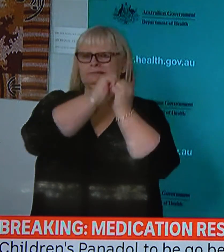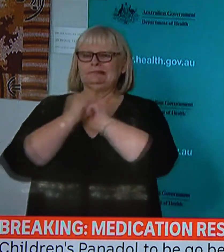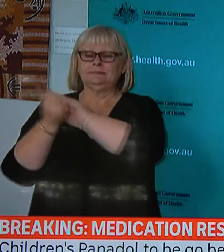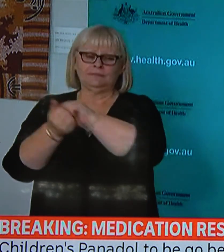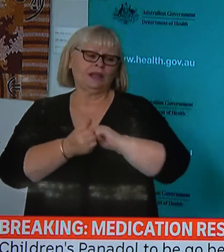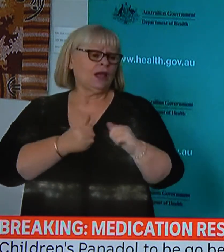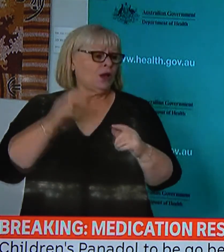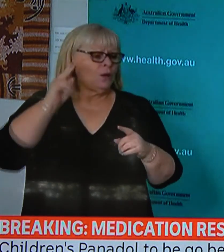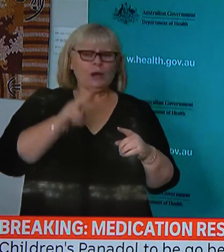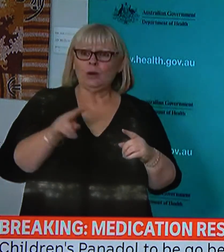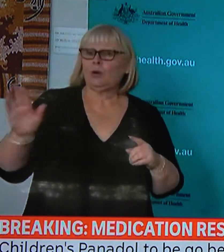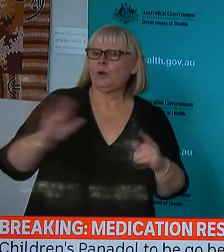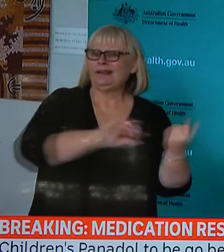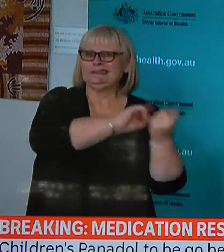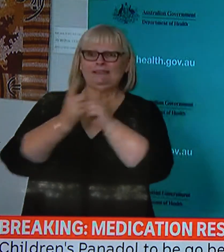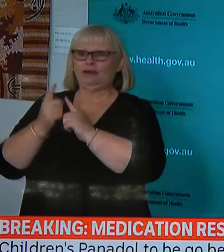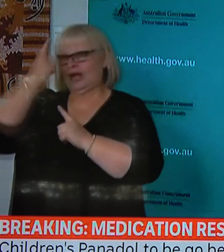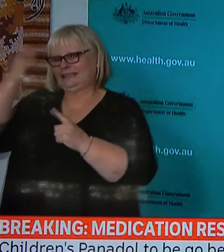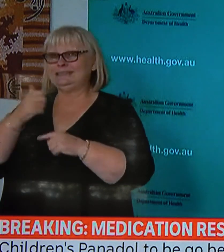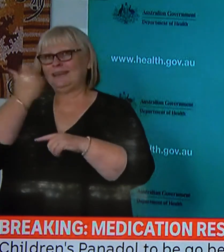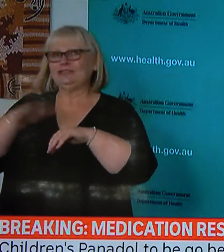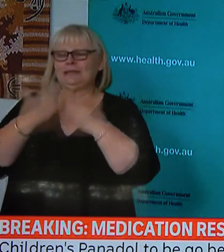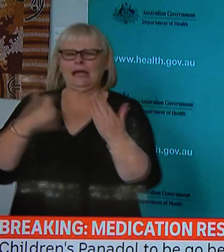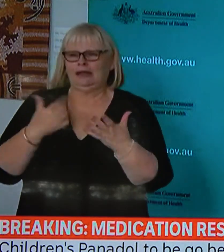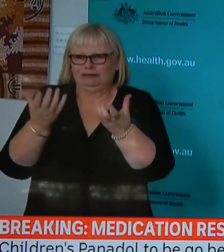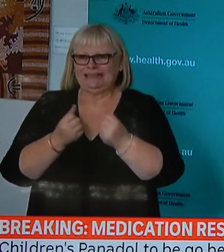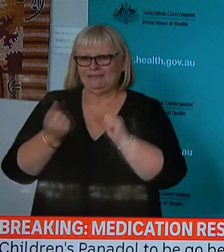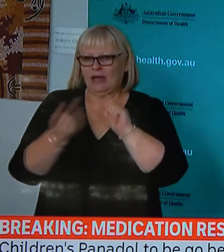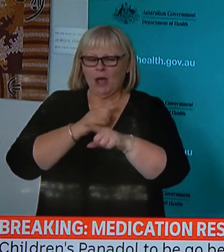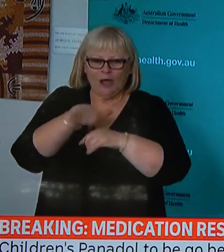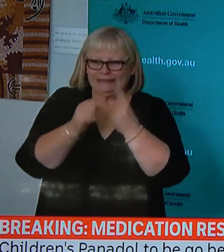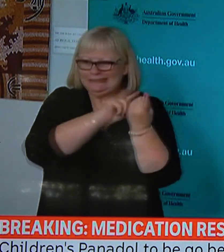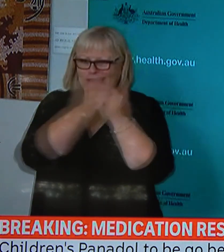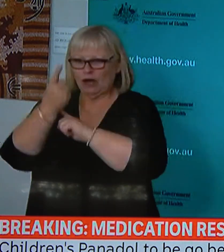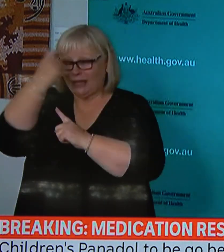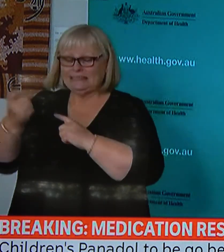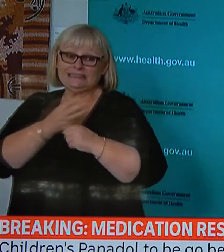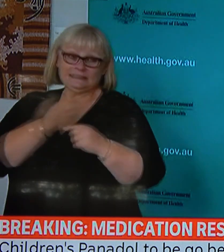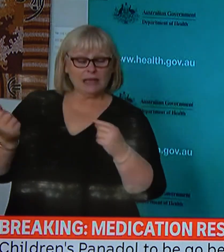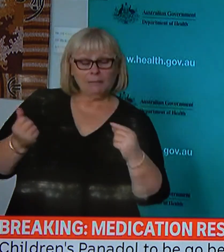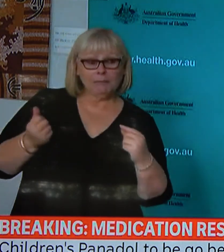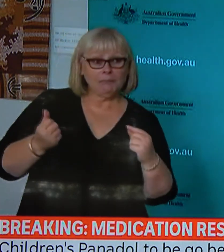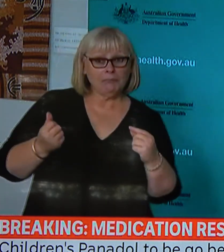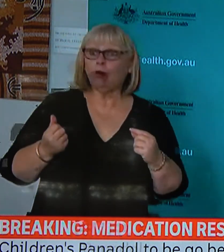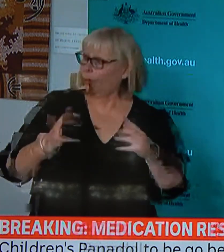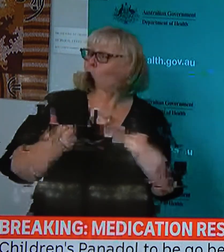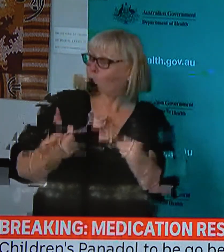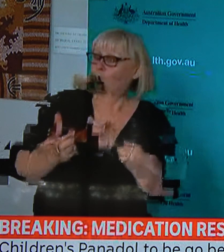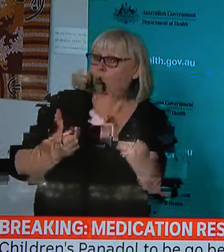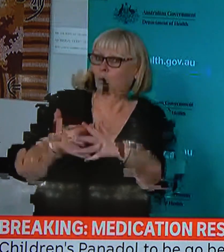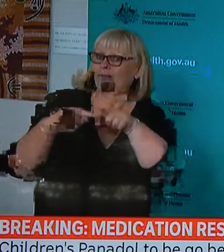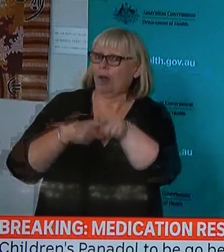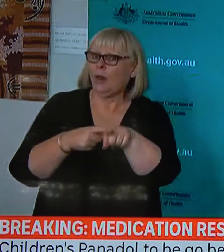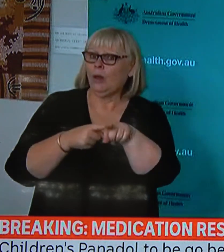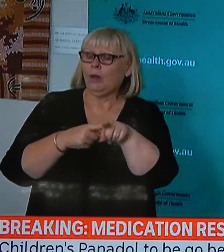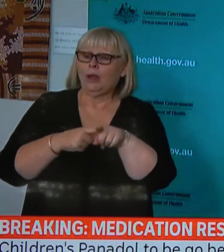We, of course, look at all sorts of ideas. I get emails every day about many ideas. Some of them are very worthwhile,